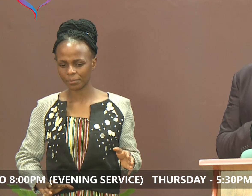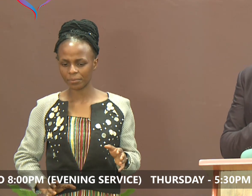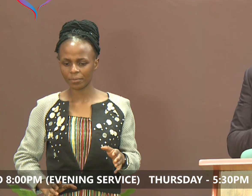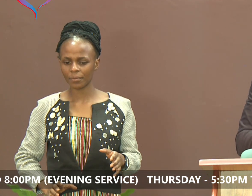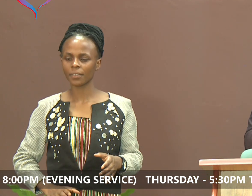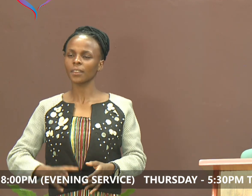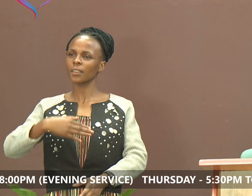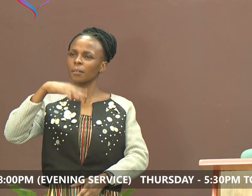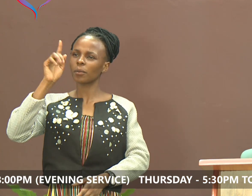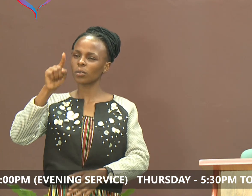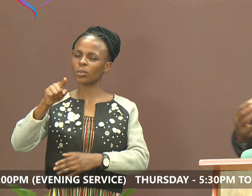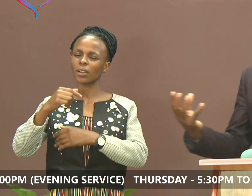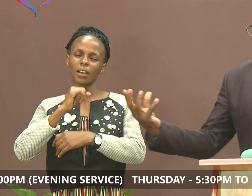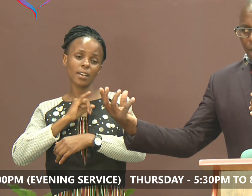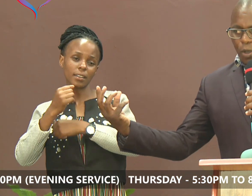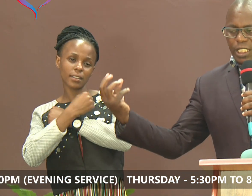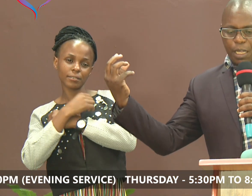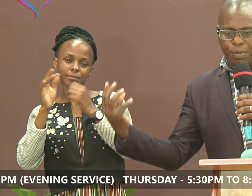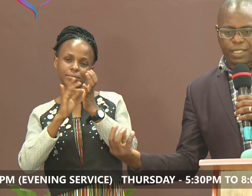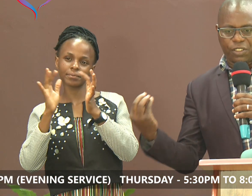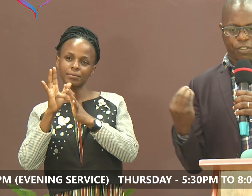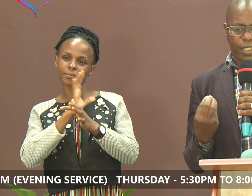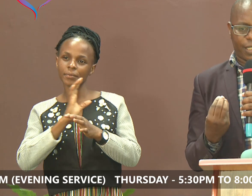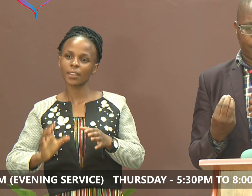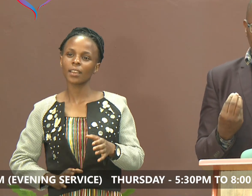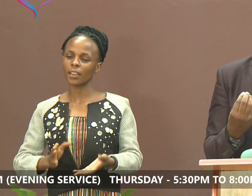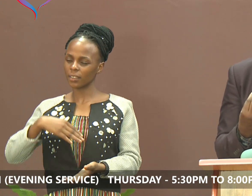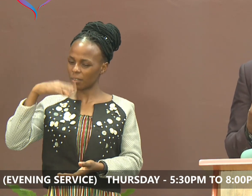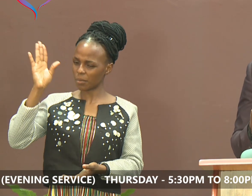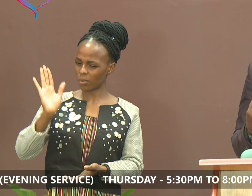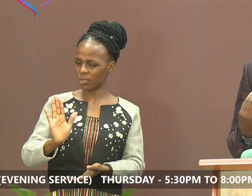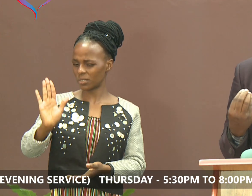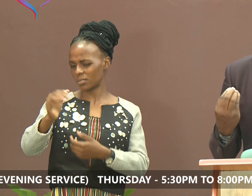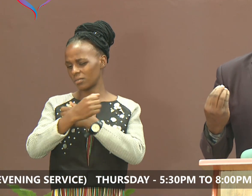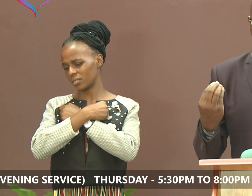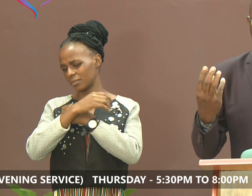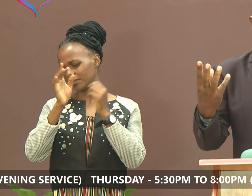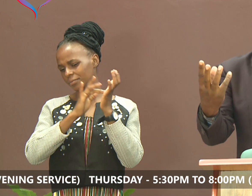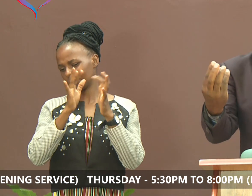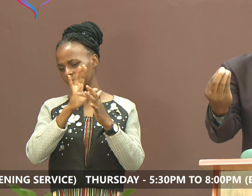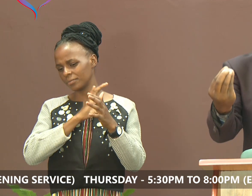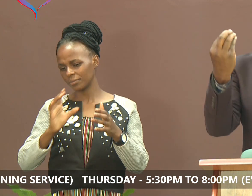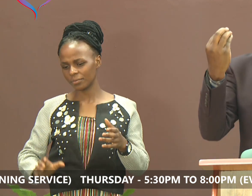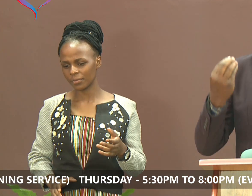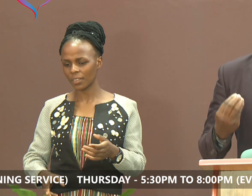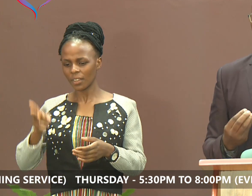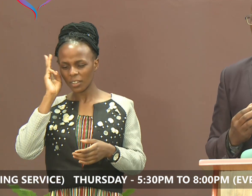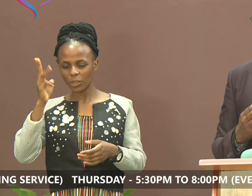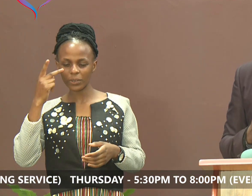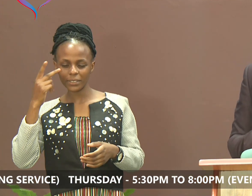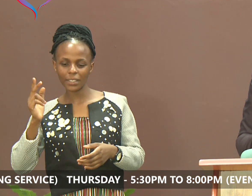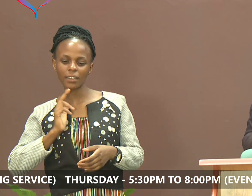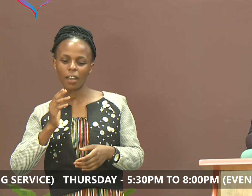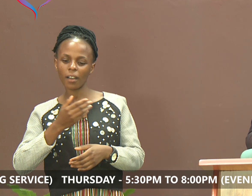embrace Christ, and the more she embraces Christ, you'll find that our intimacy is